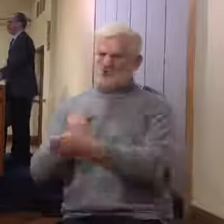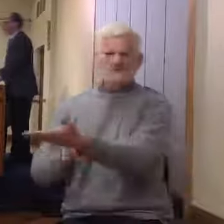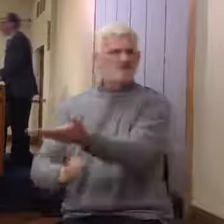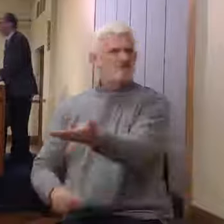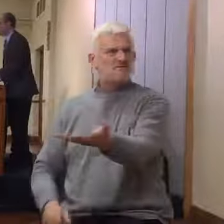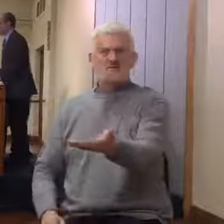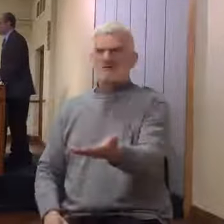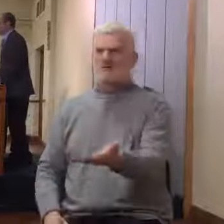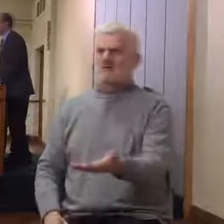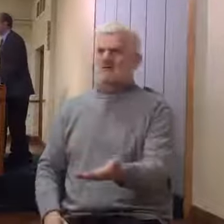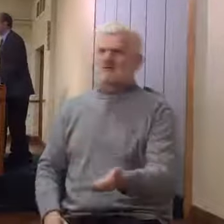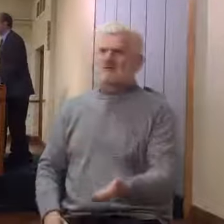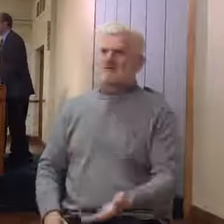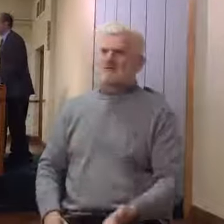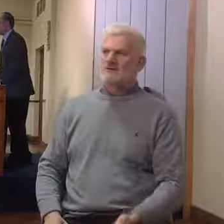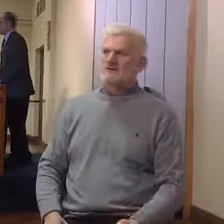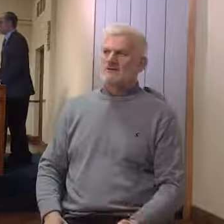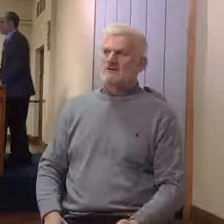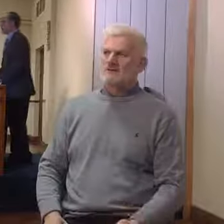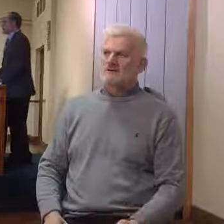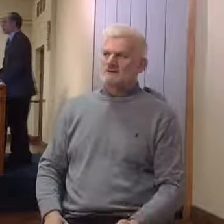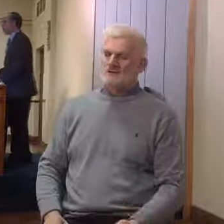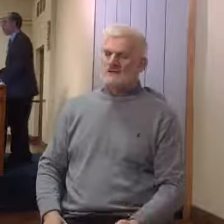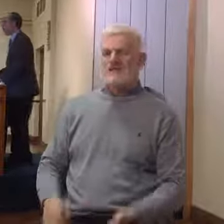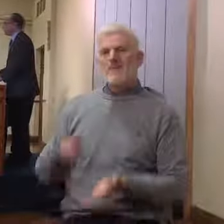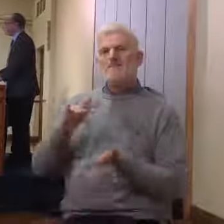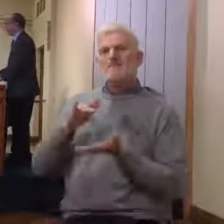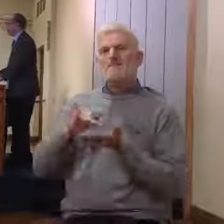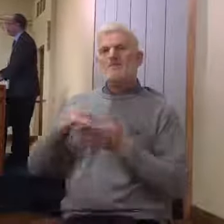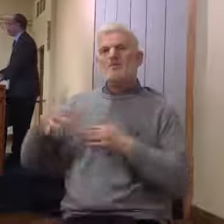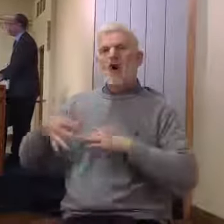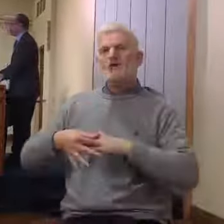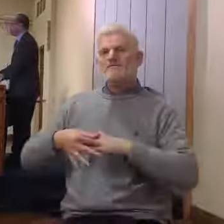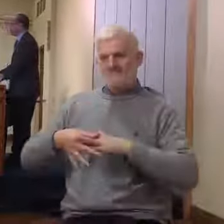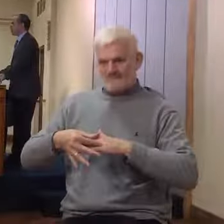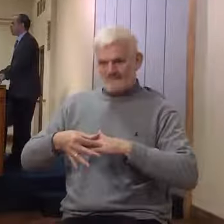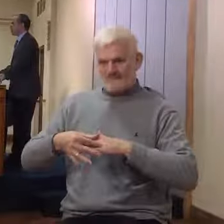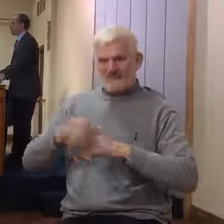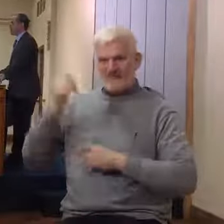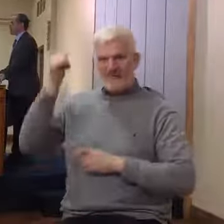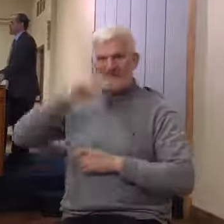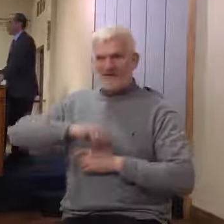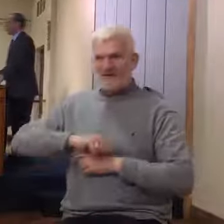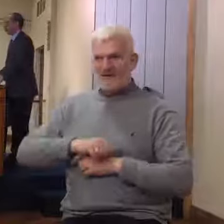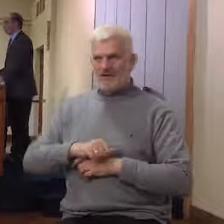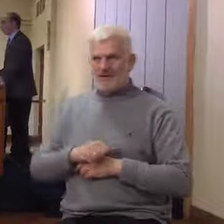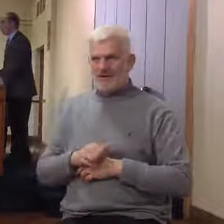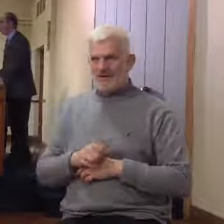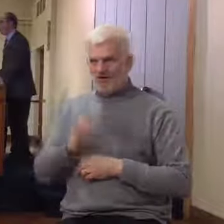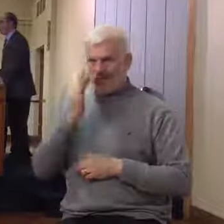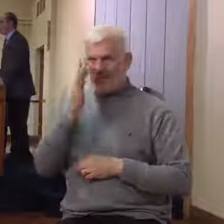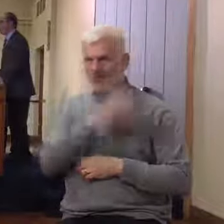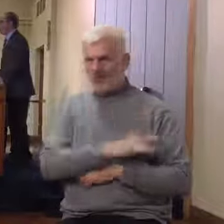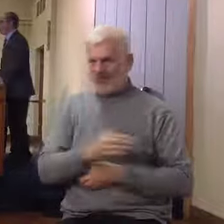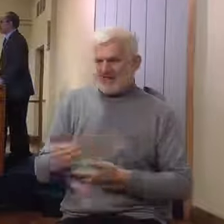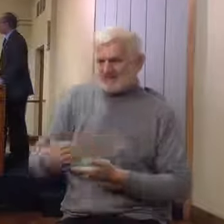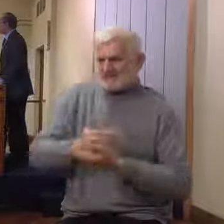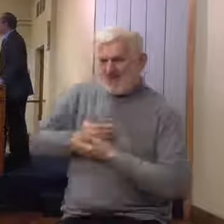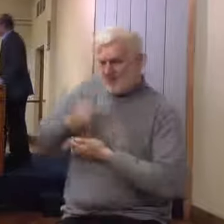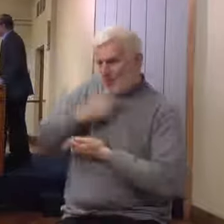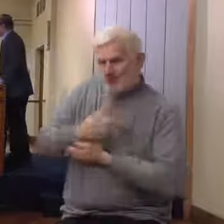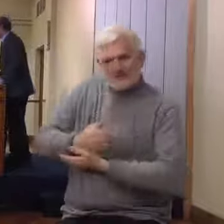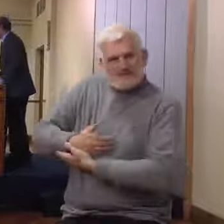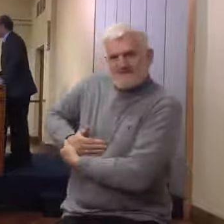They refused to obey. They saved the boys. And when you read that,